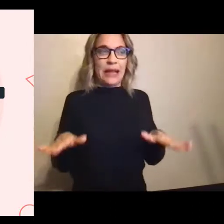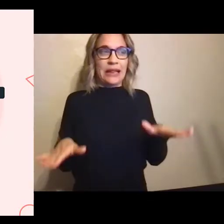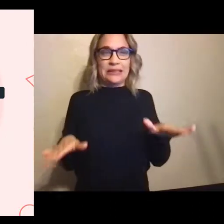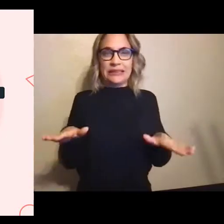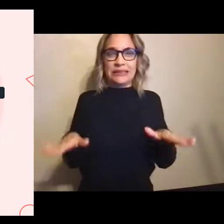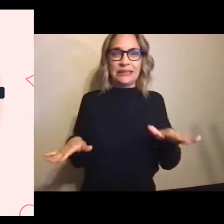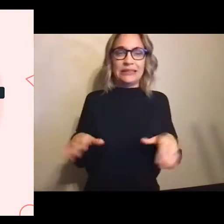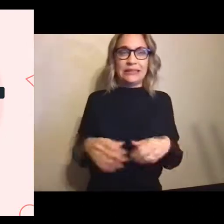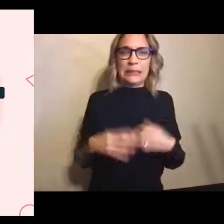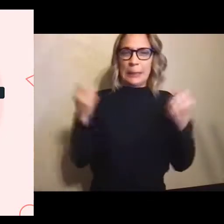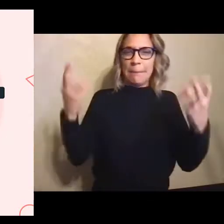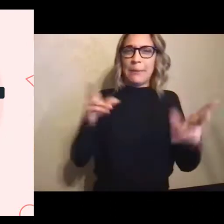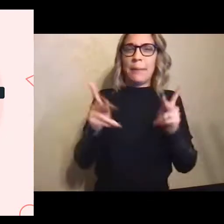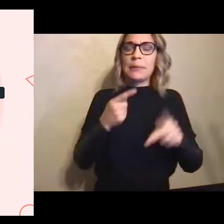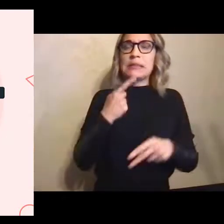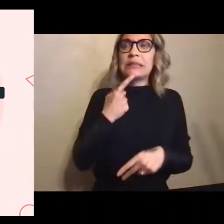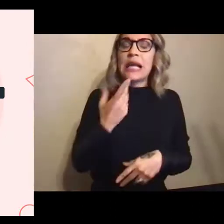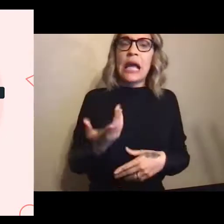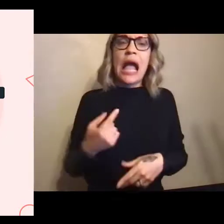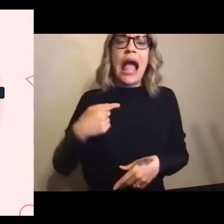about balance.